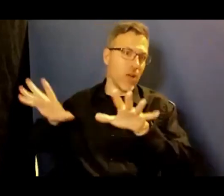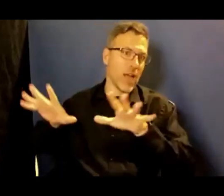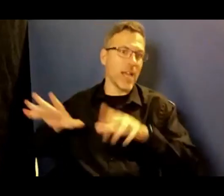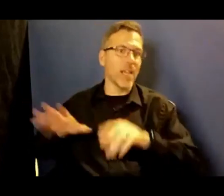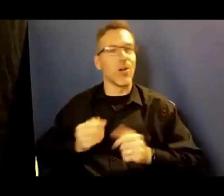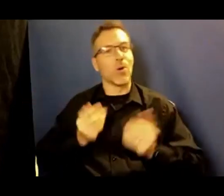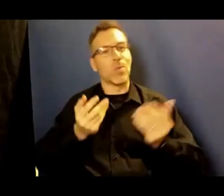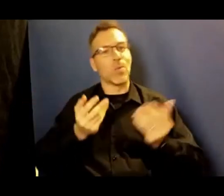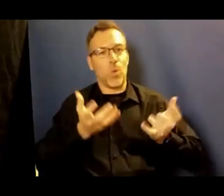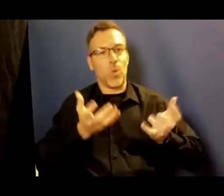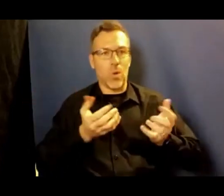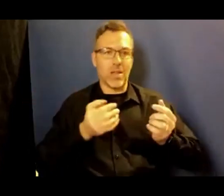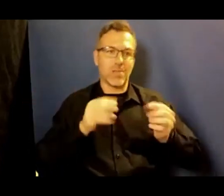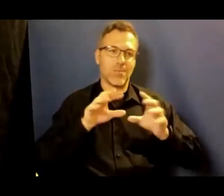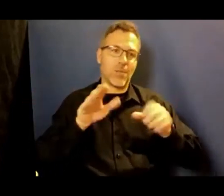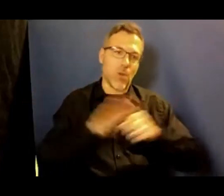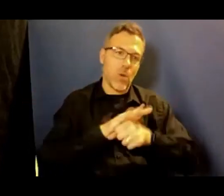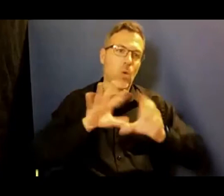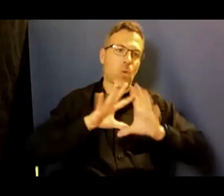everywhere.